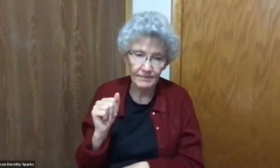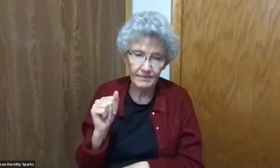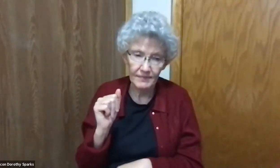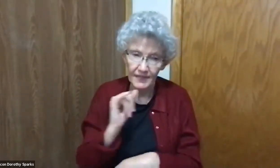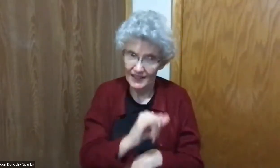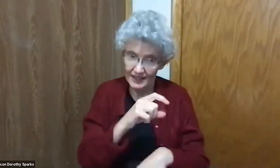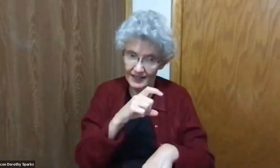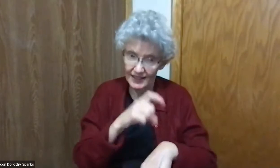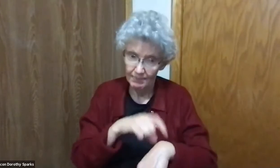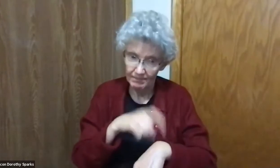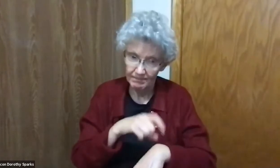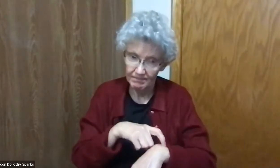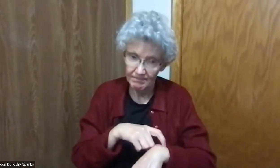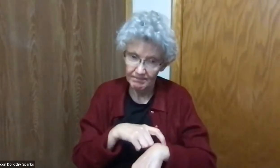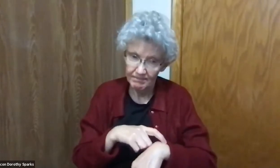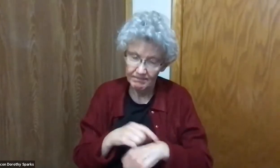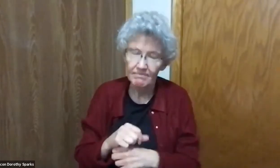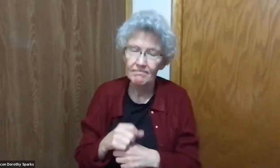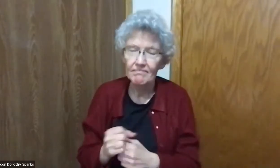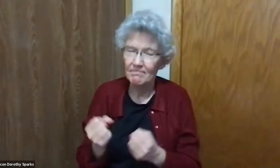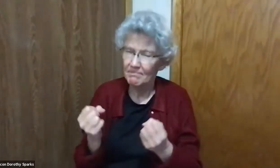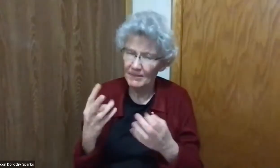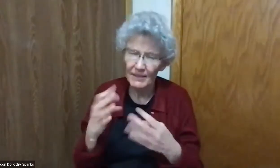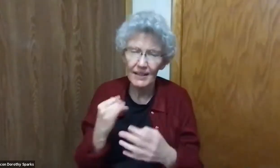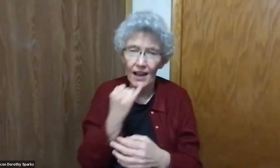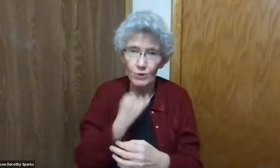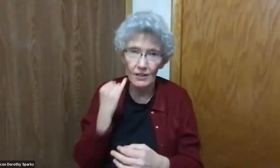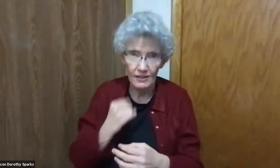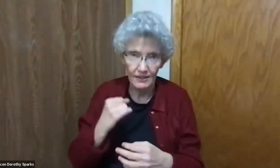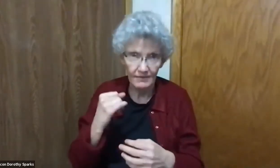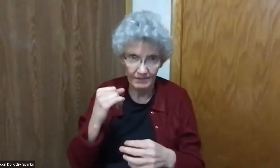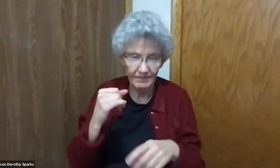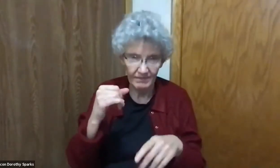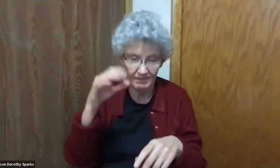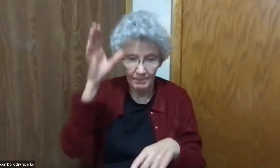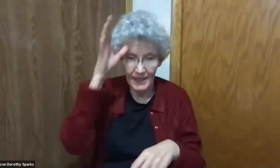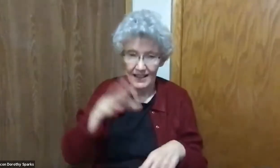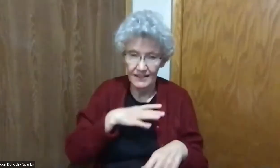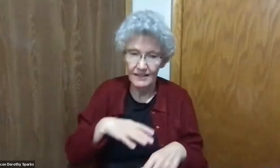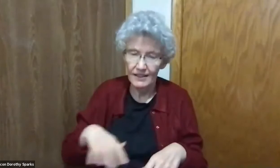During the time of the prophet Elisha, many men in Israel had leprosy.